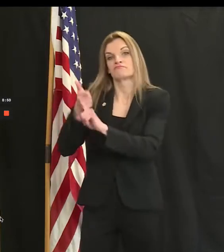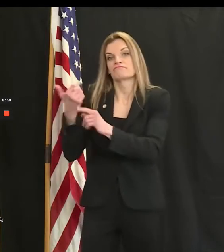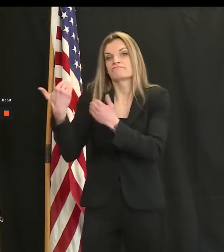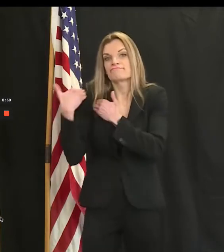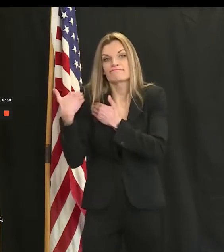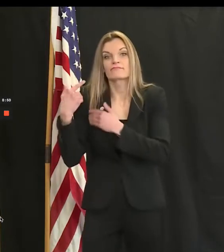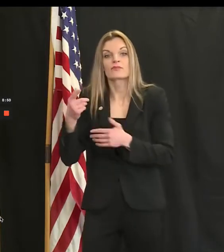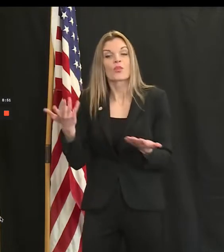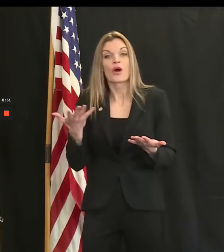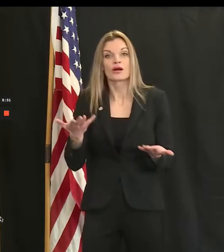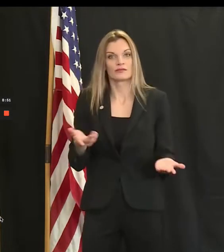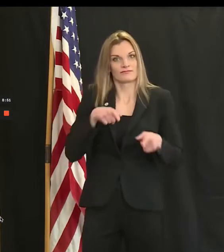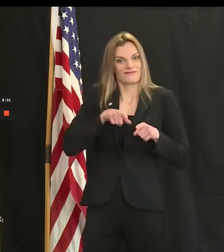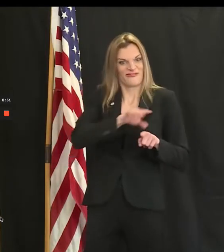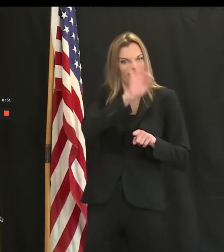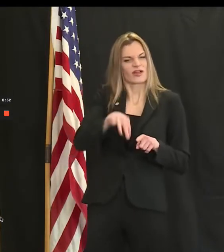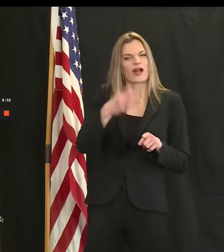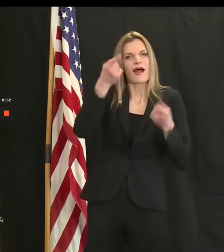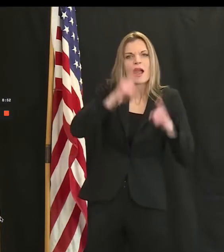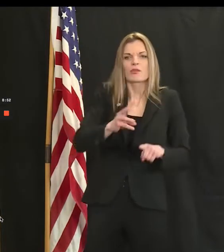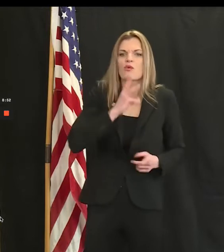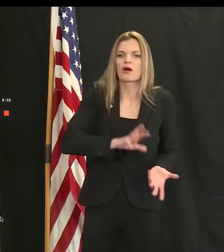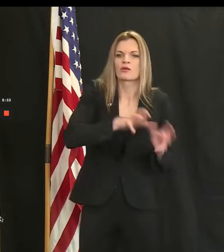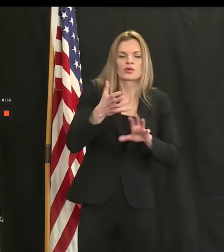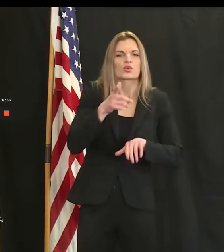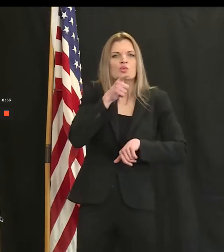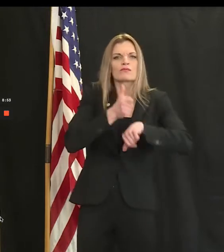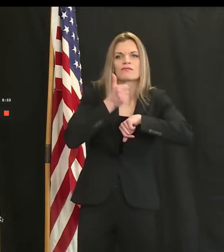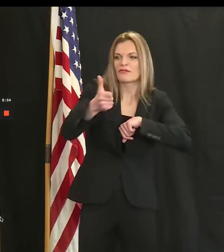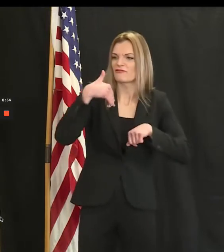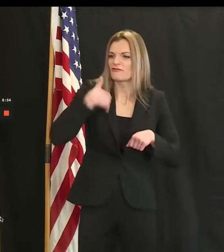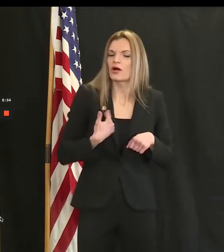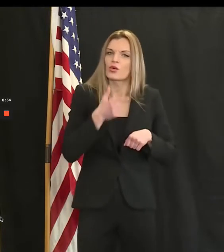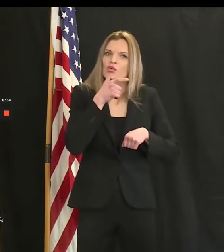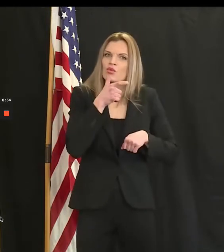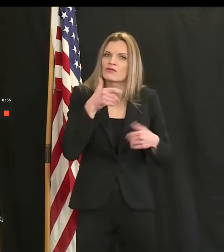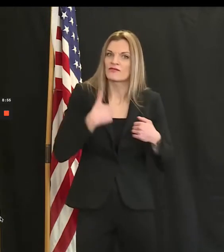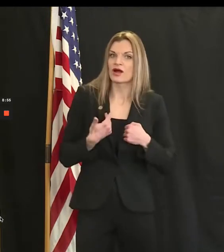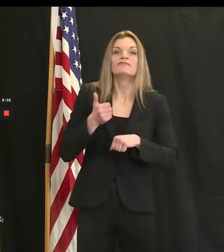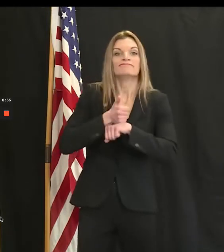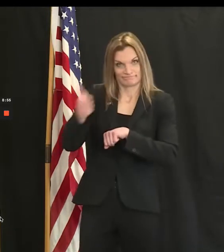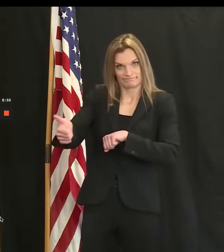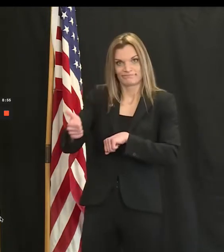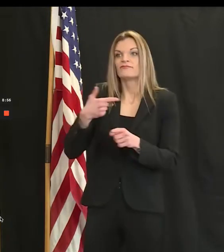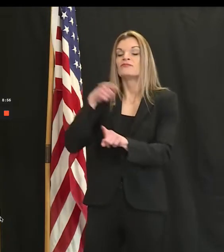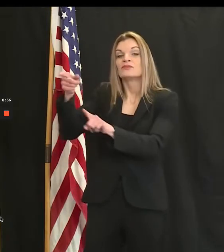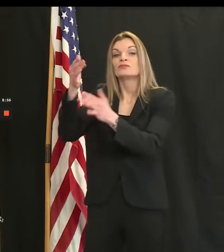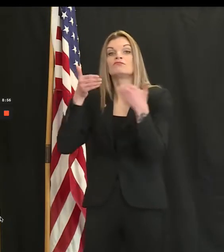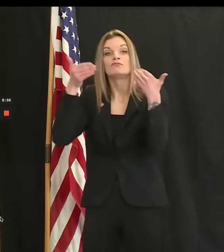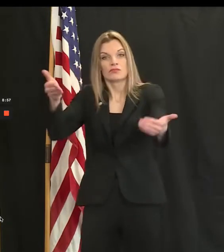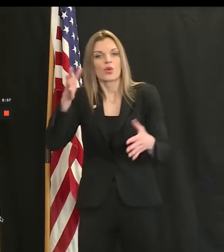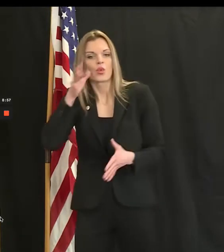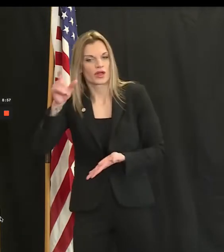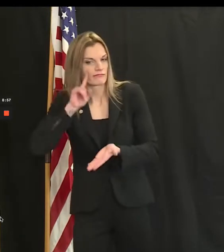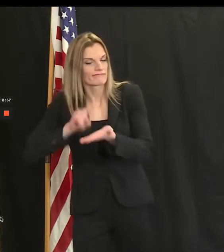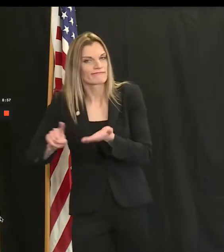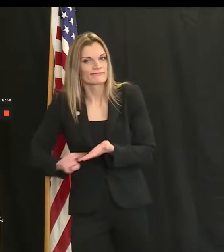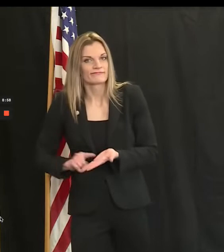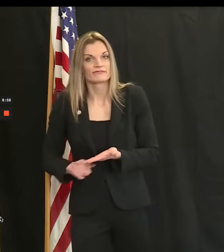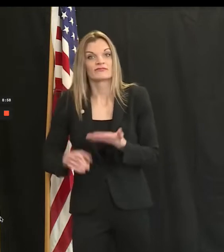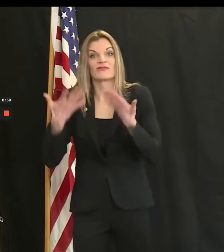these crimes related to the Flint water crisis. The grand juror issued indictments after listening to and evaluating all of the